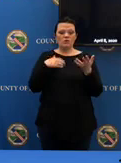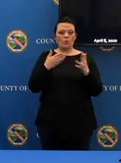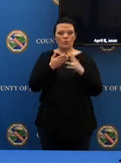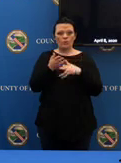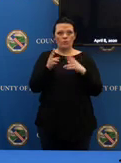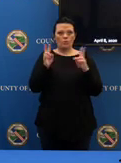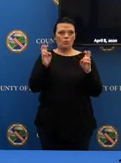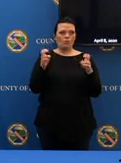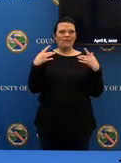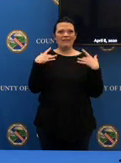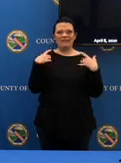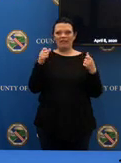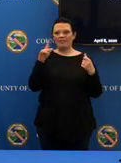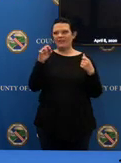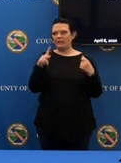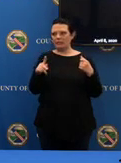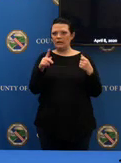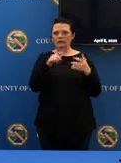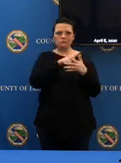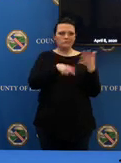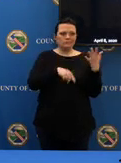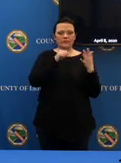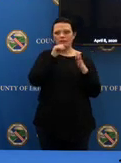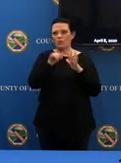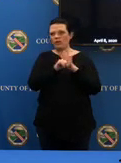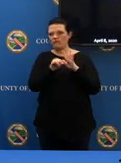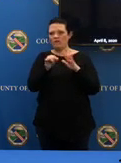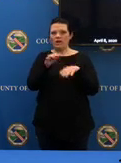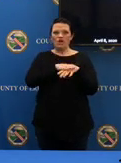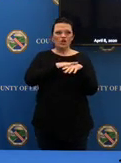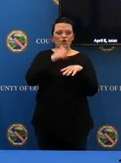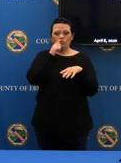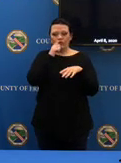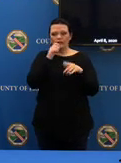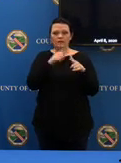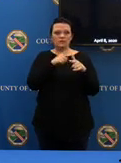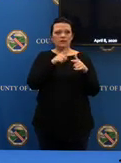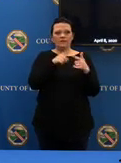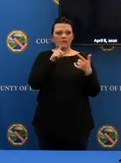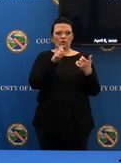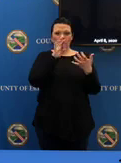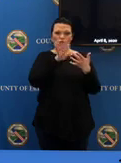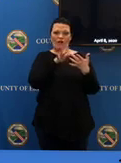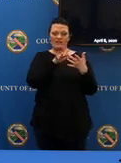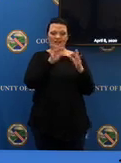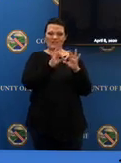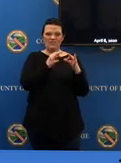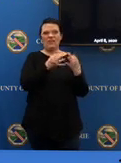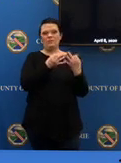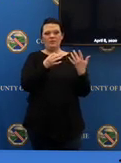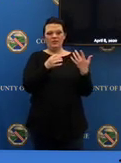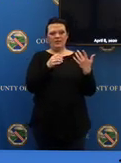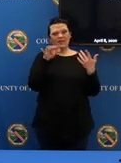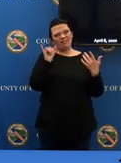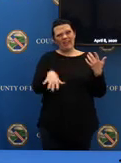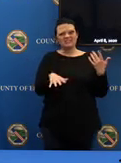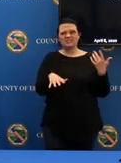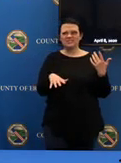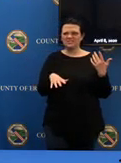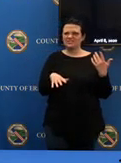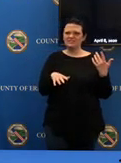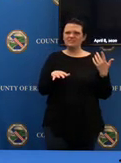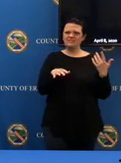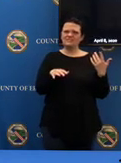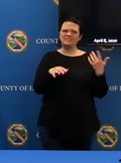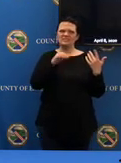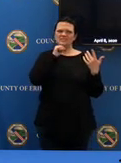Link sources and the like, and they don't identify a race, then the only way to identify it is to contact the family, which is kind of not